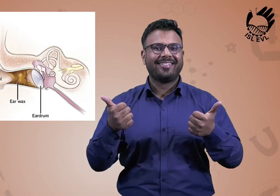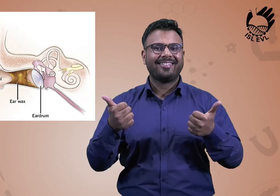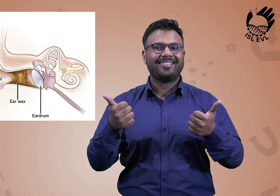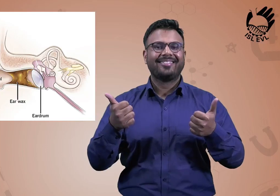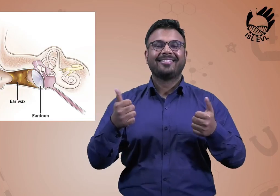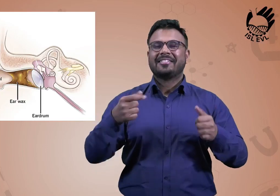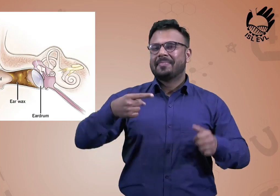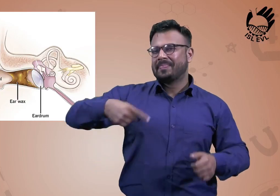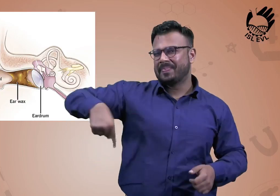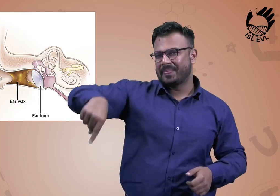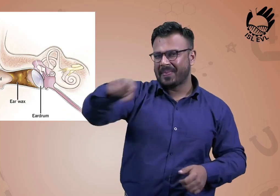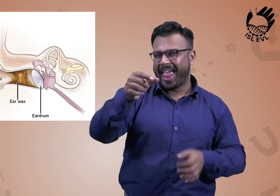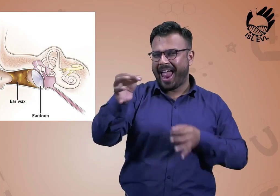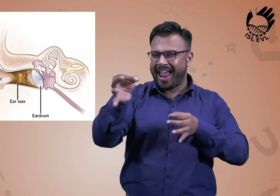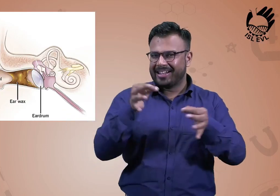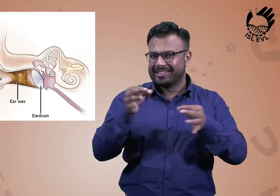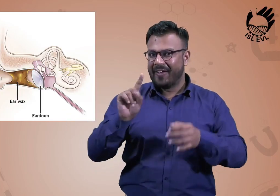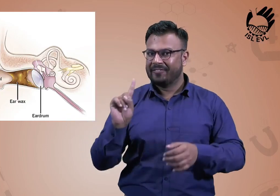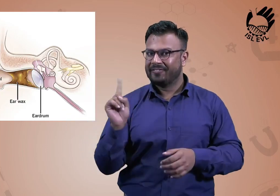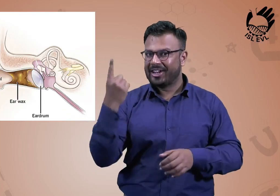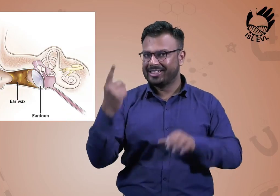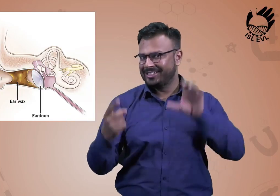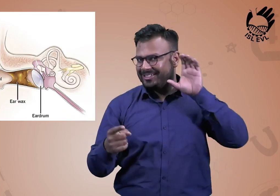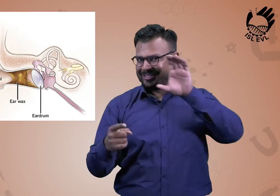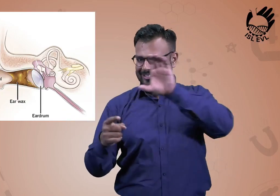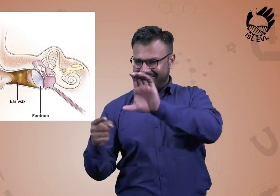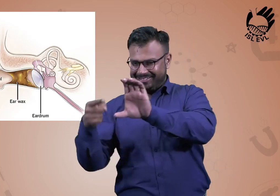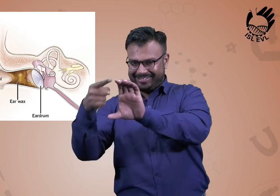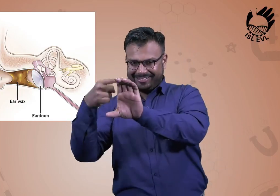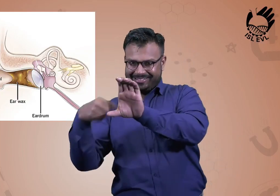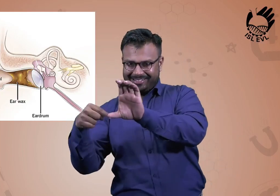Use an earbud to clean your ears.